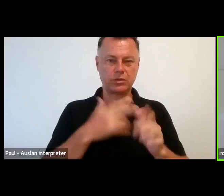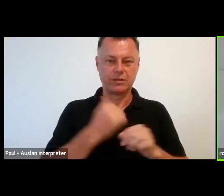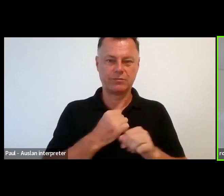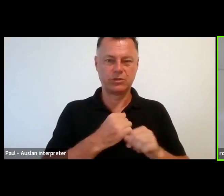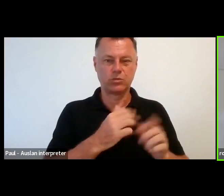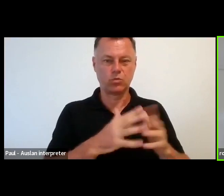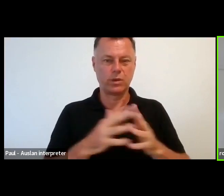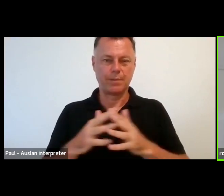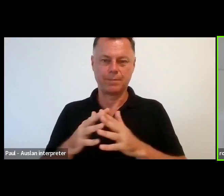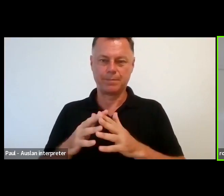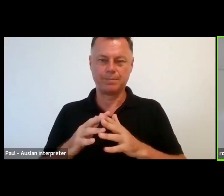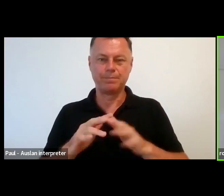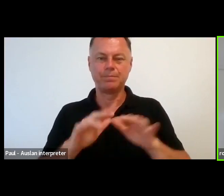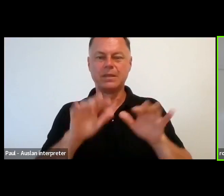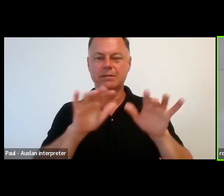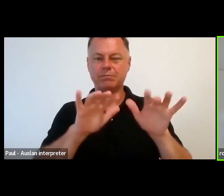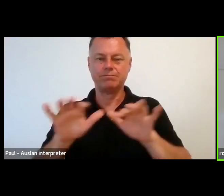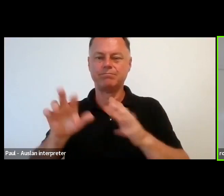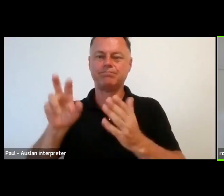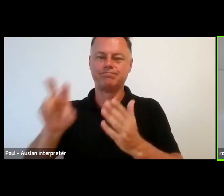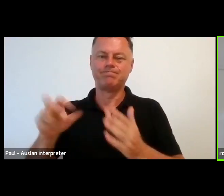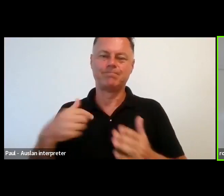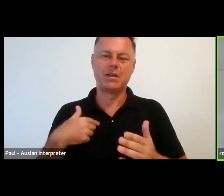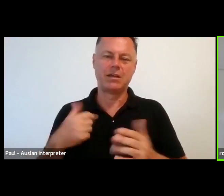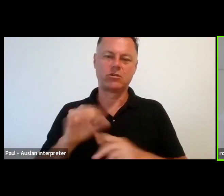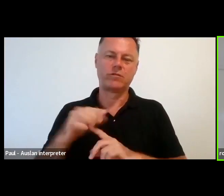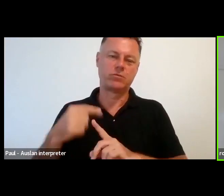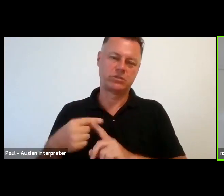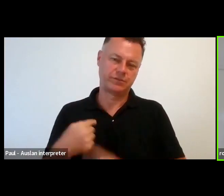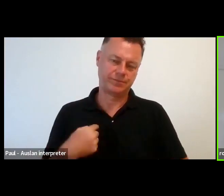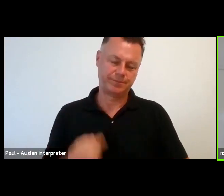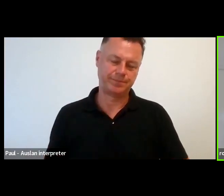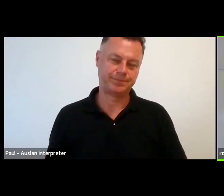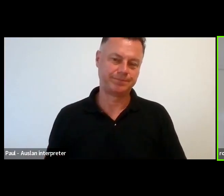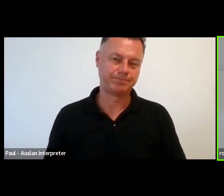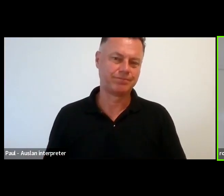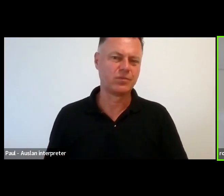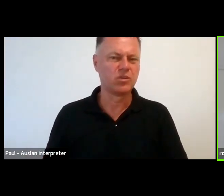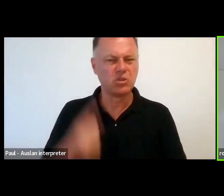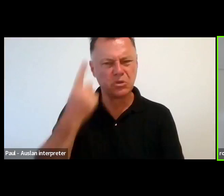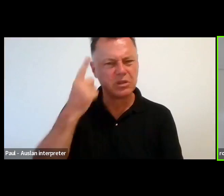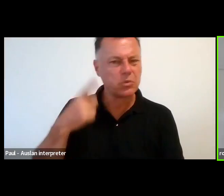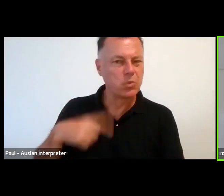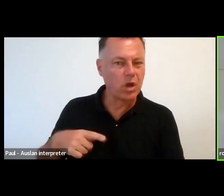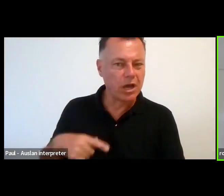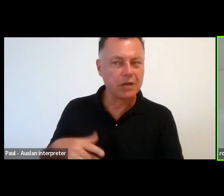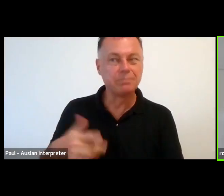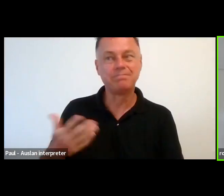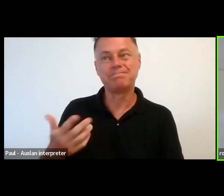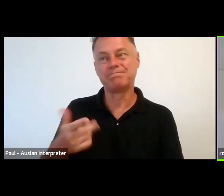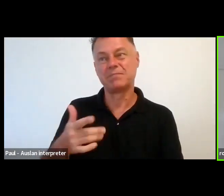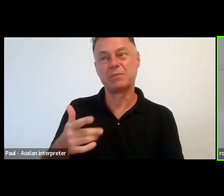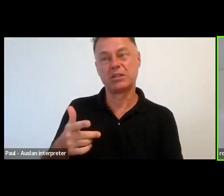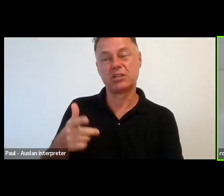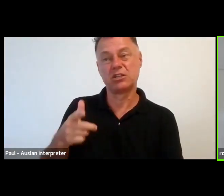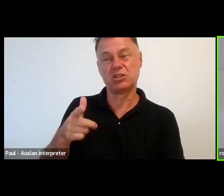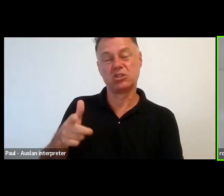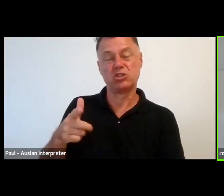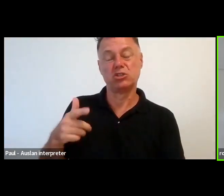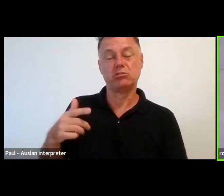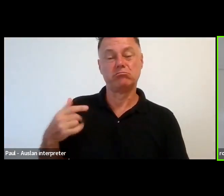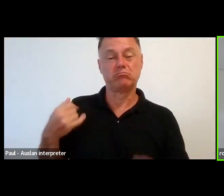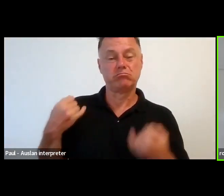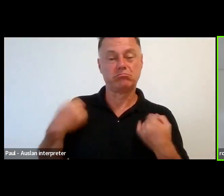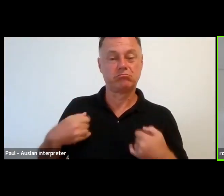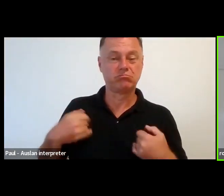good reason for that, because if you were to get unwell, and you will actually be getting questionnaires to